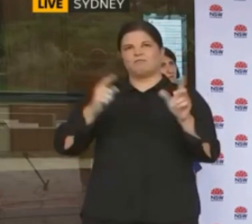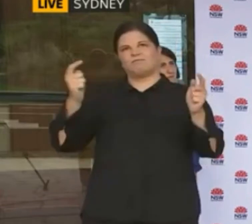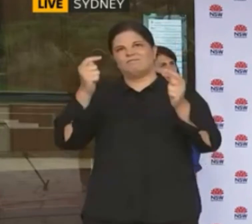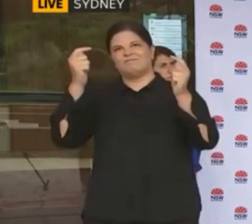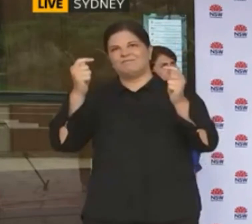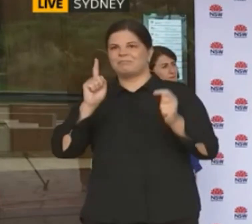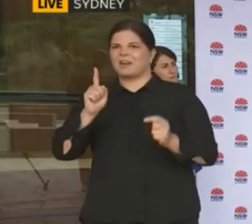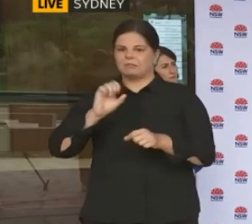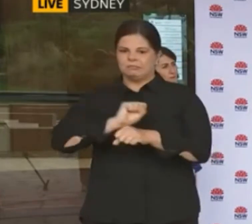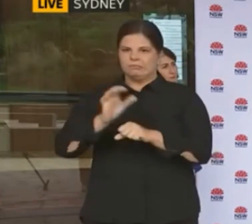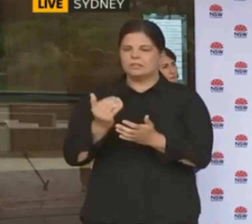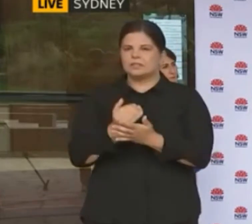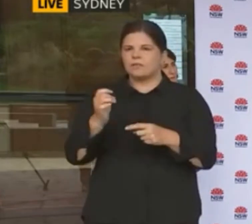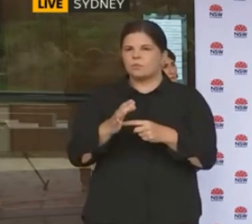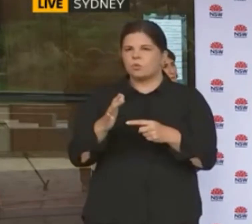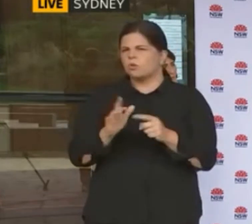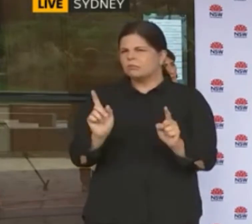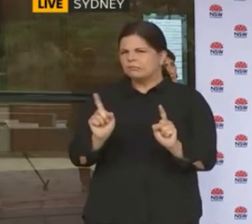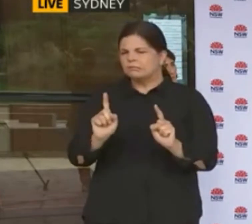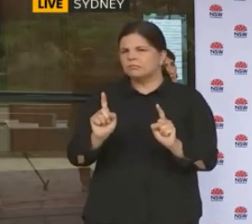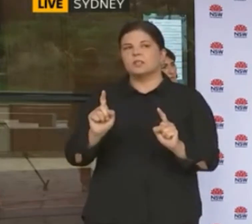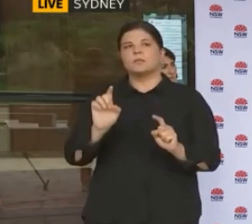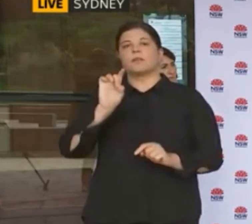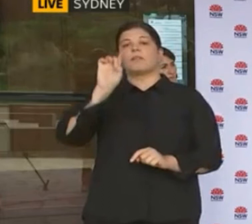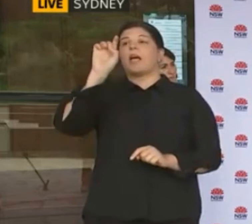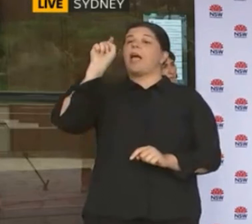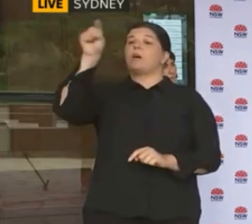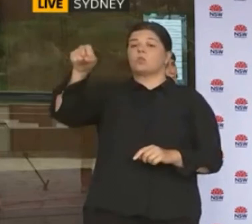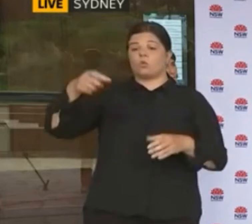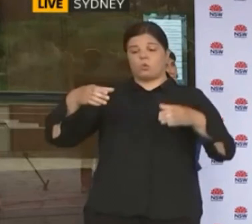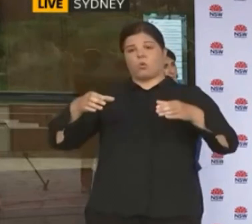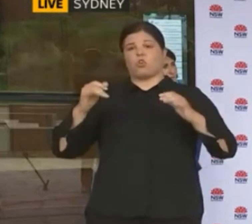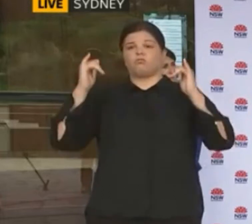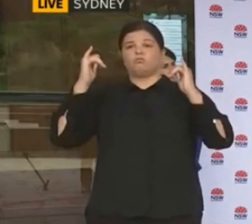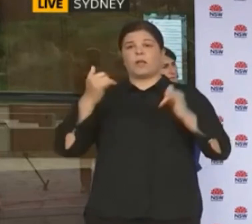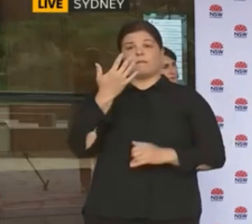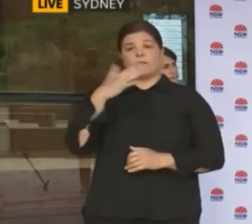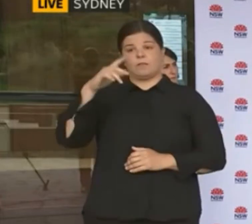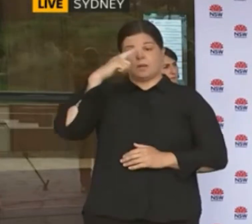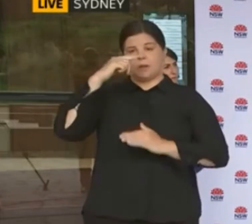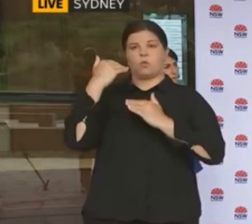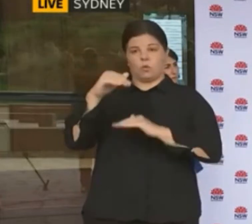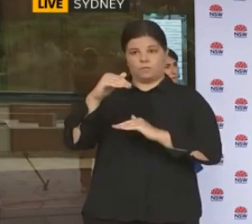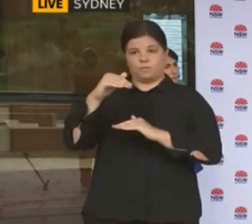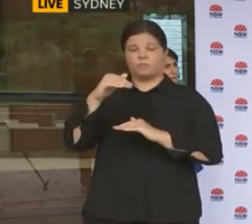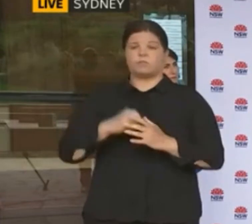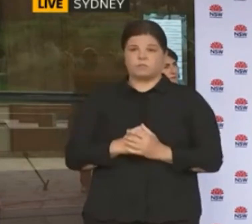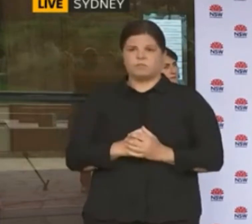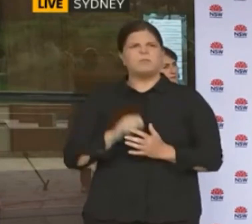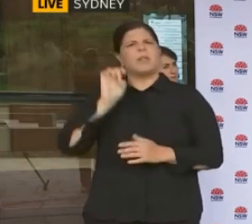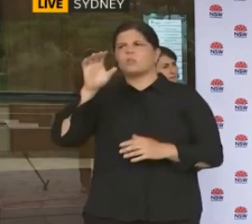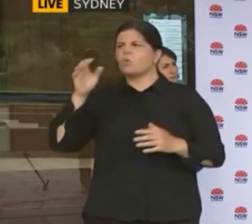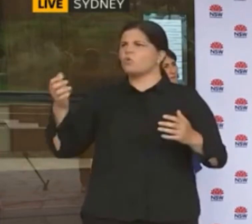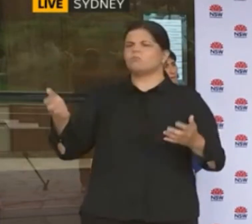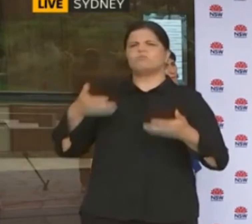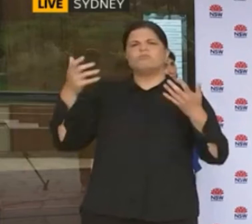the outdoor gathering limit is set at 50, and clearly outdoor settings are much safer. But we are urging